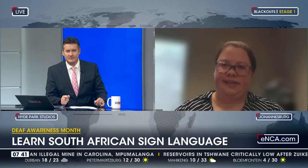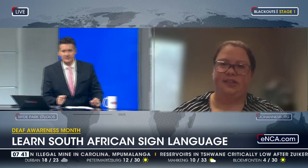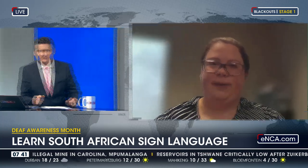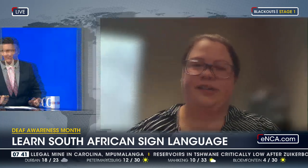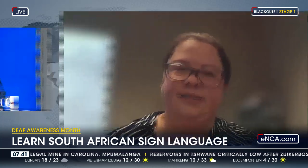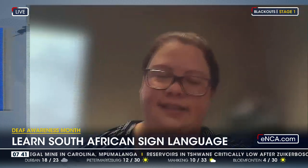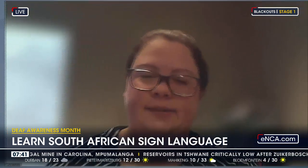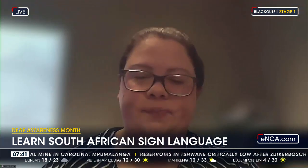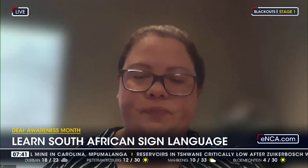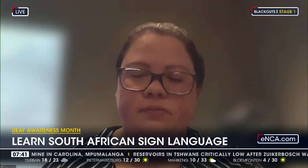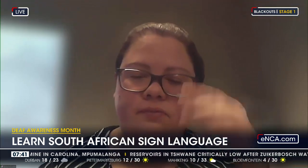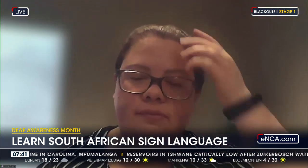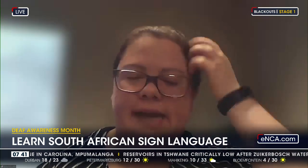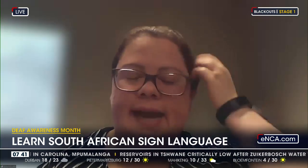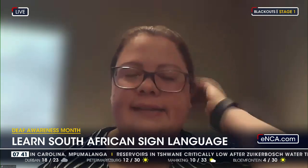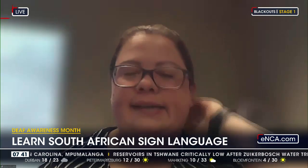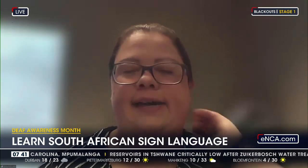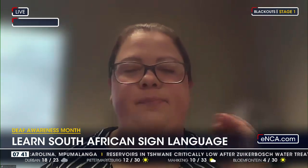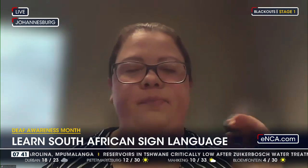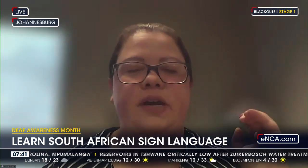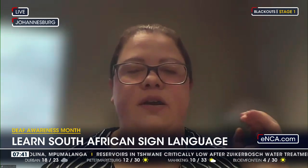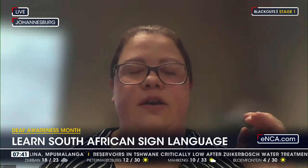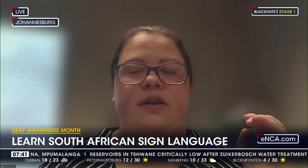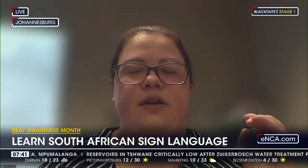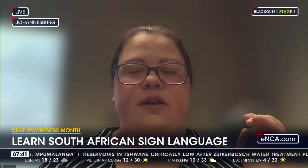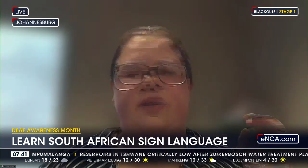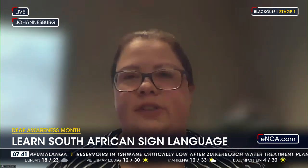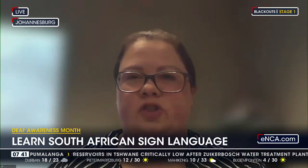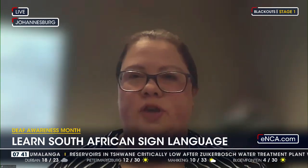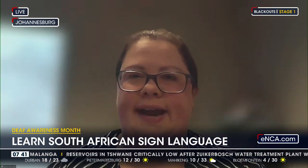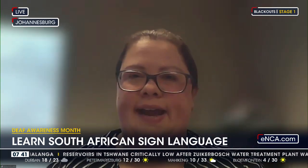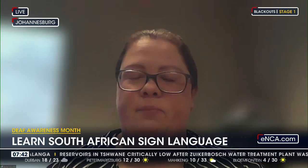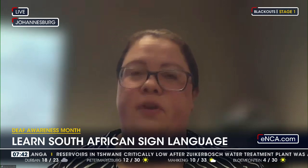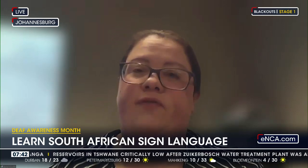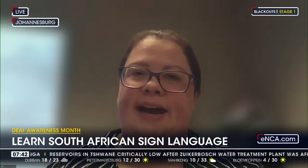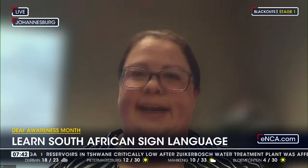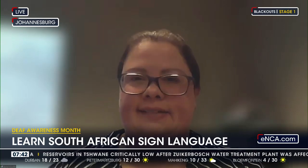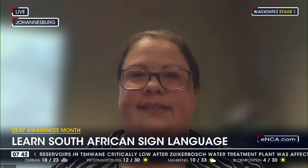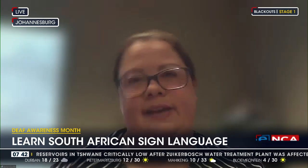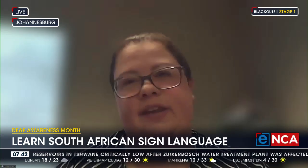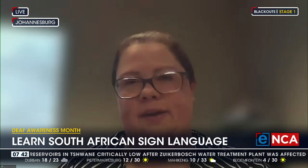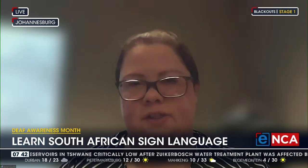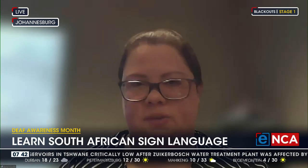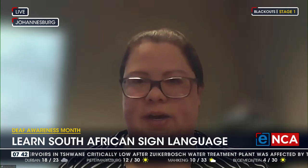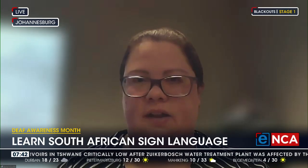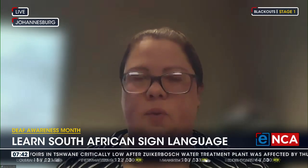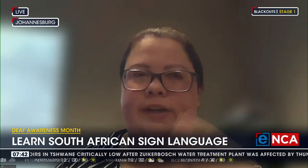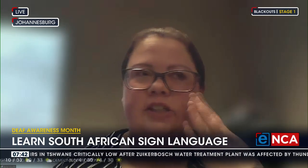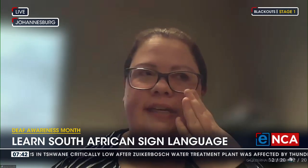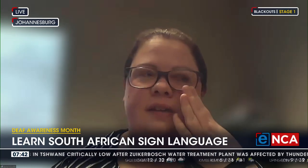things that need to be considered. And the first is always to try and provide access in the language as well, which